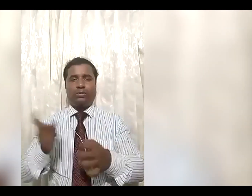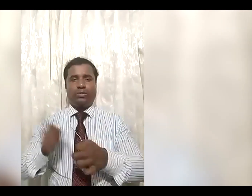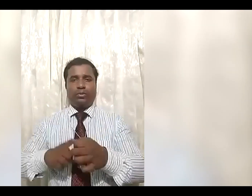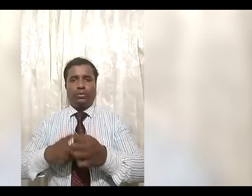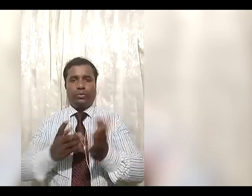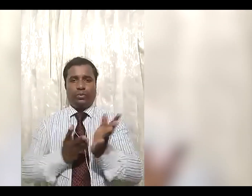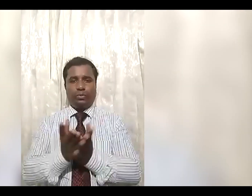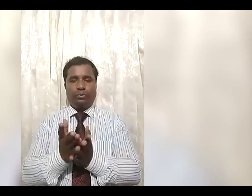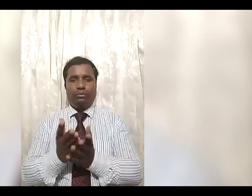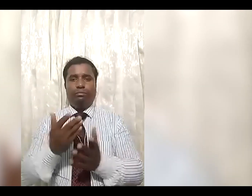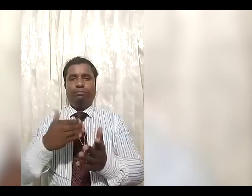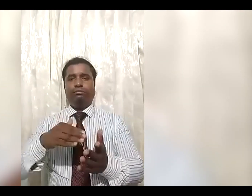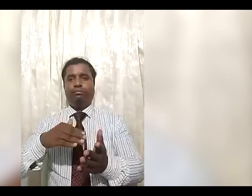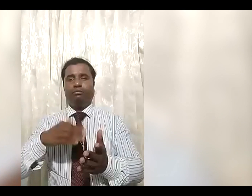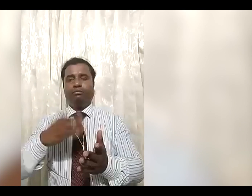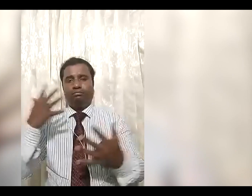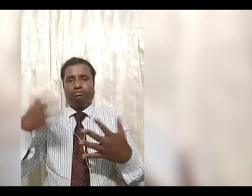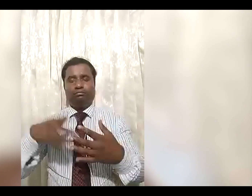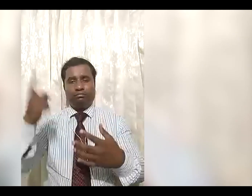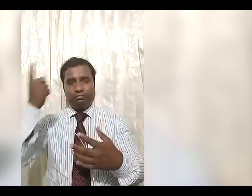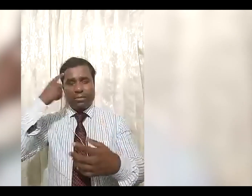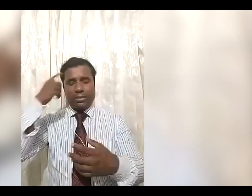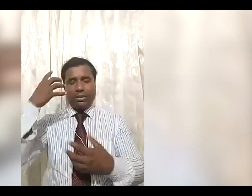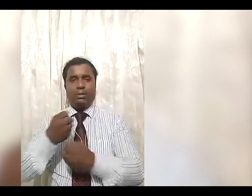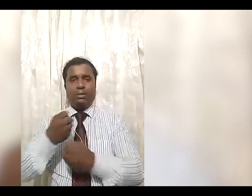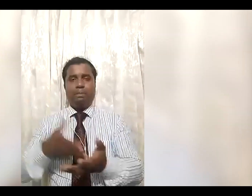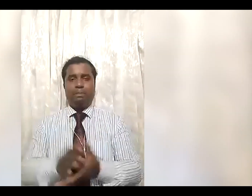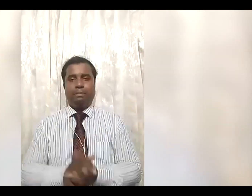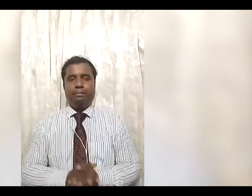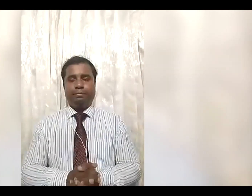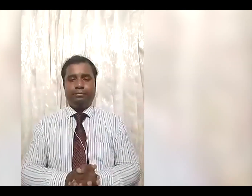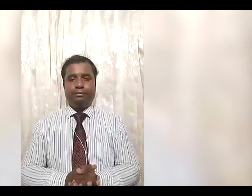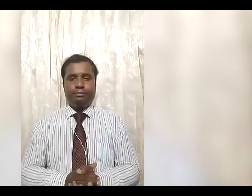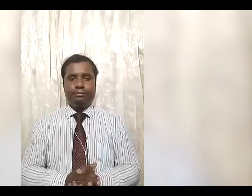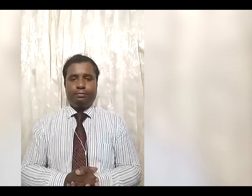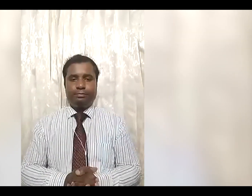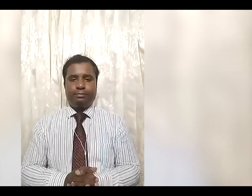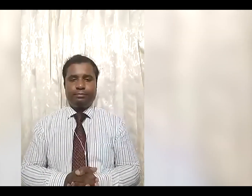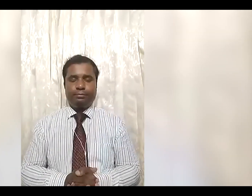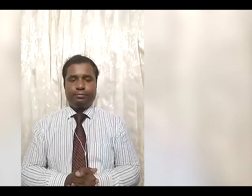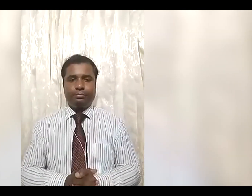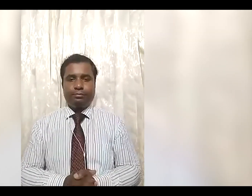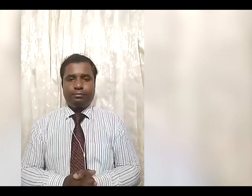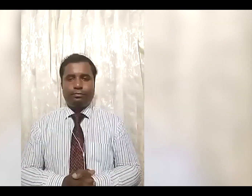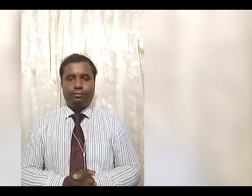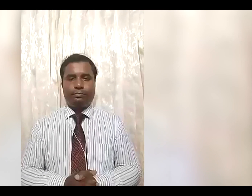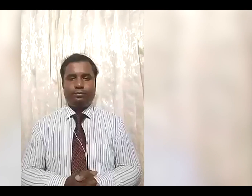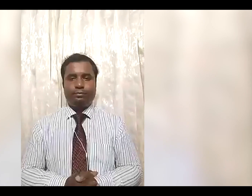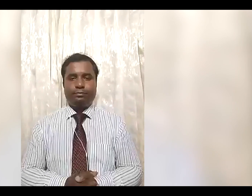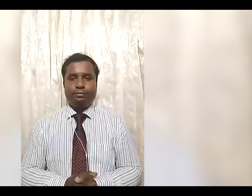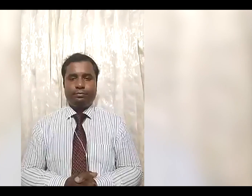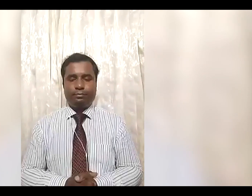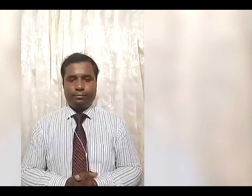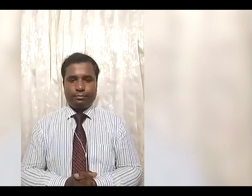voting online, because then you can use your own assistive device at home rather than having to try and figure out, whatever